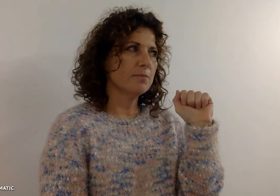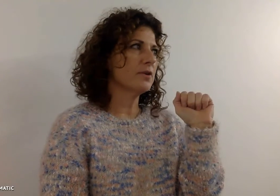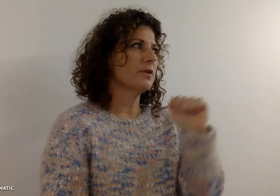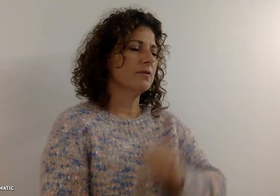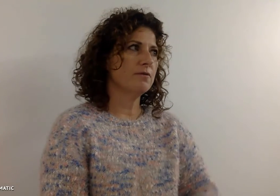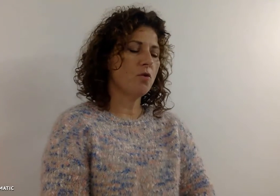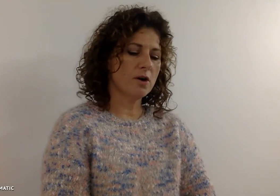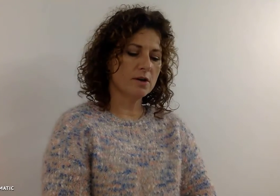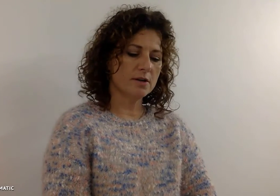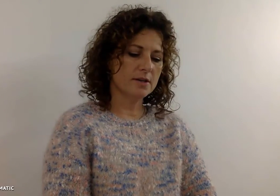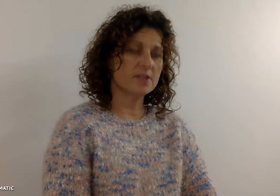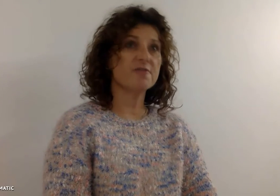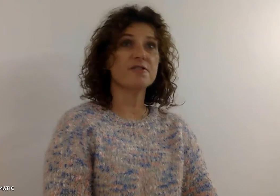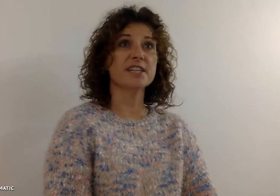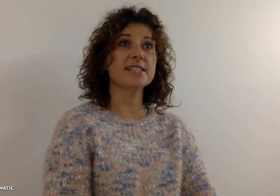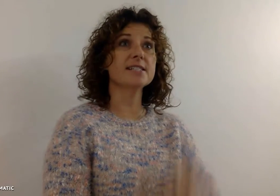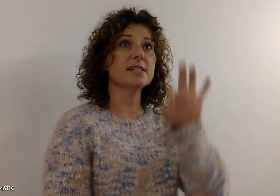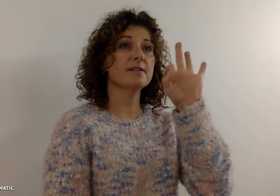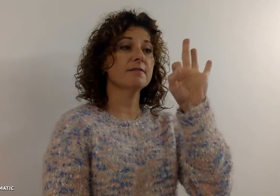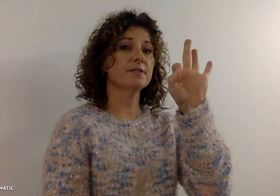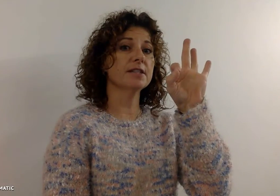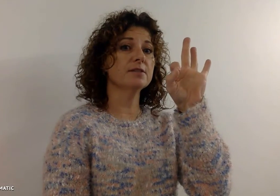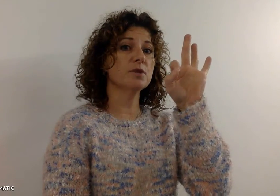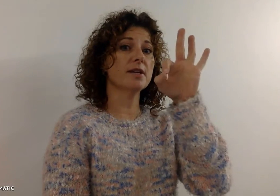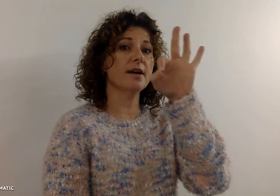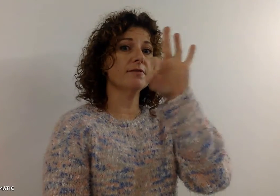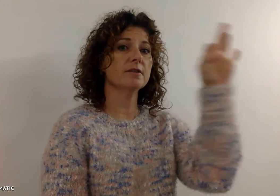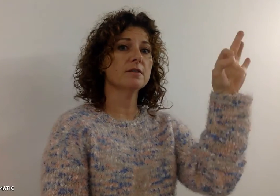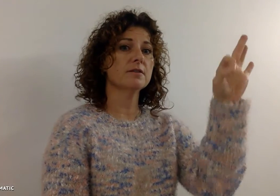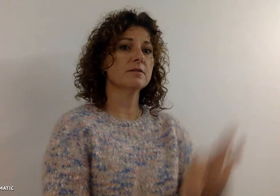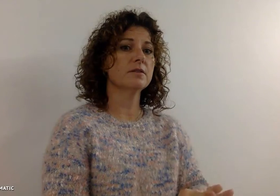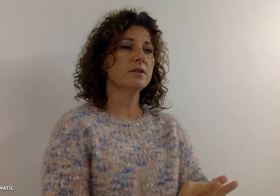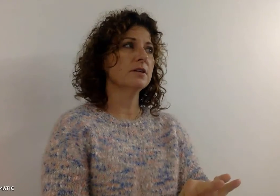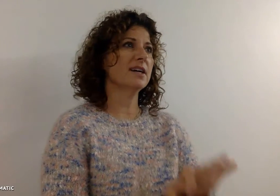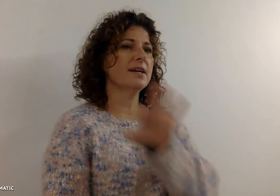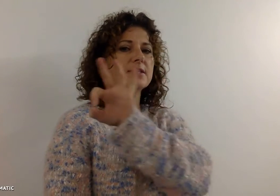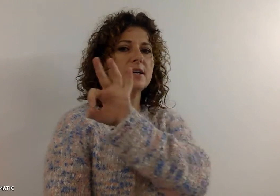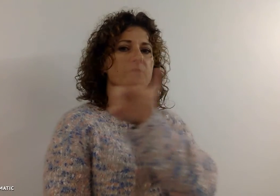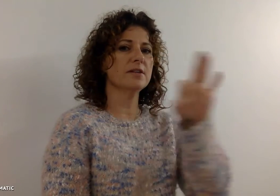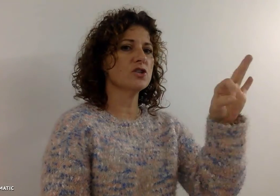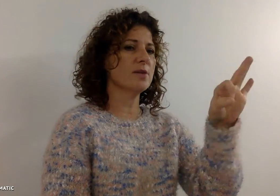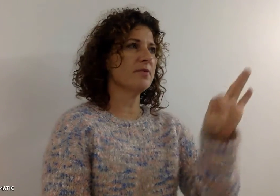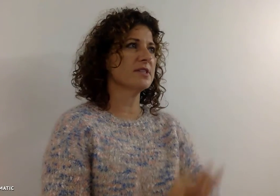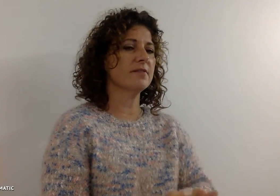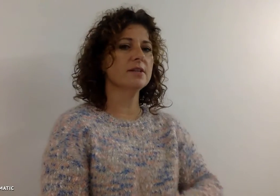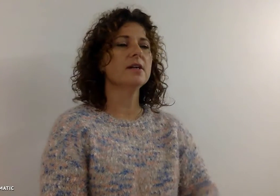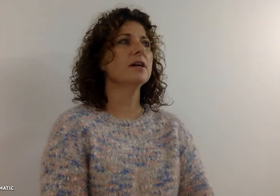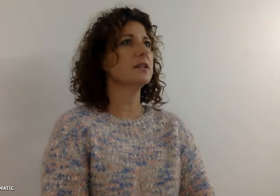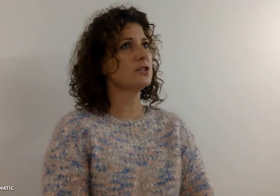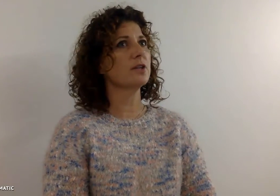Number 4 is Flint. Flint with an F. Again, it's kind of in the shape of a 7. Unless you're